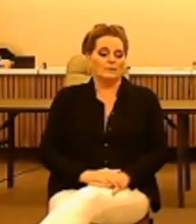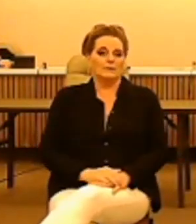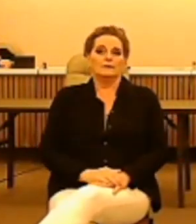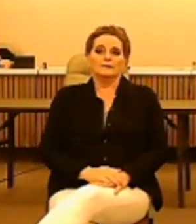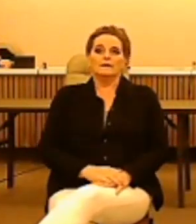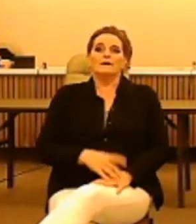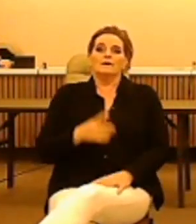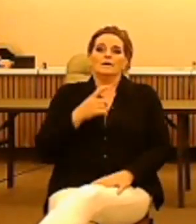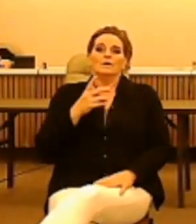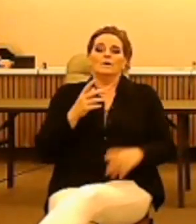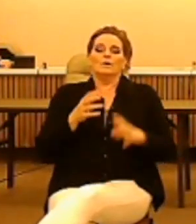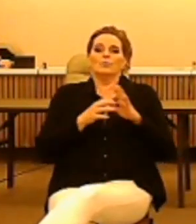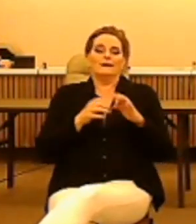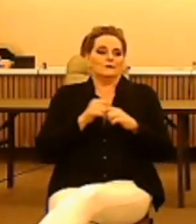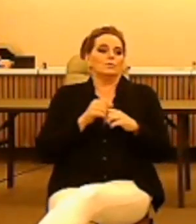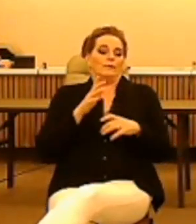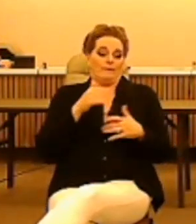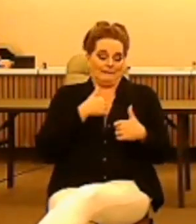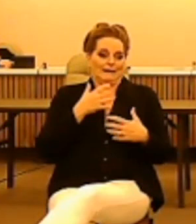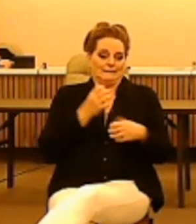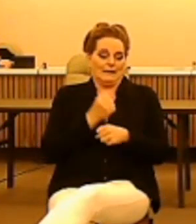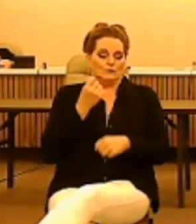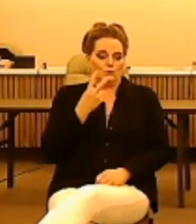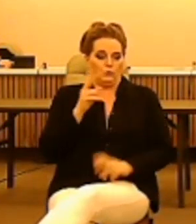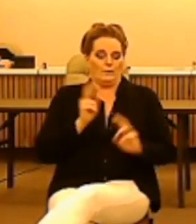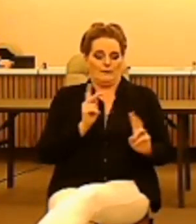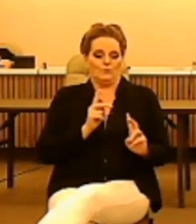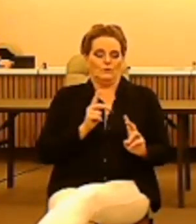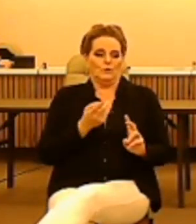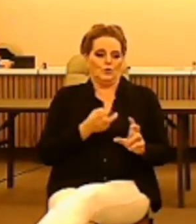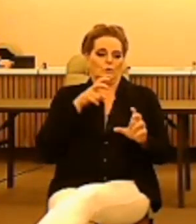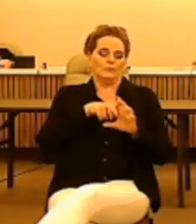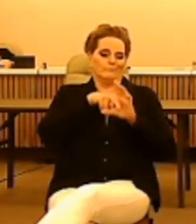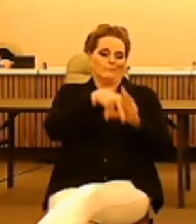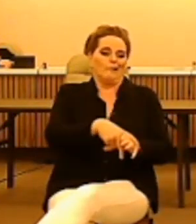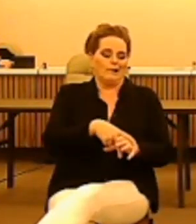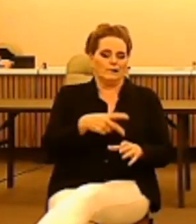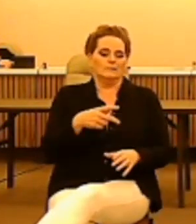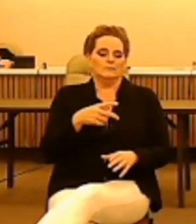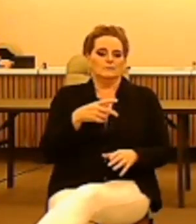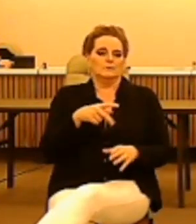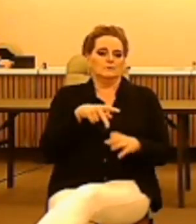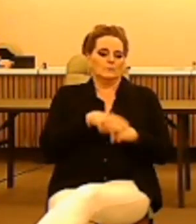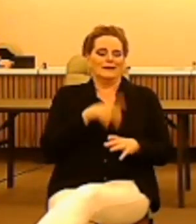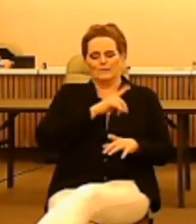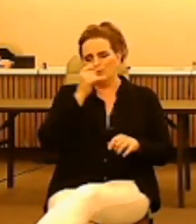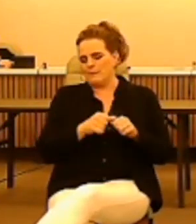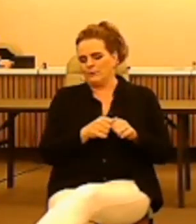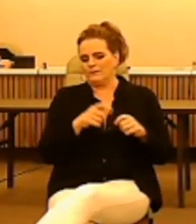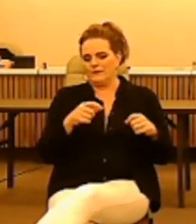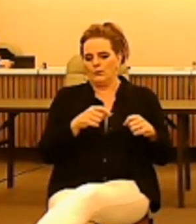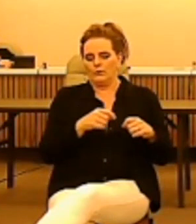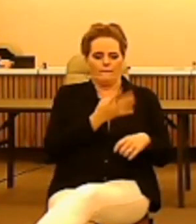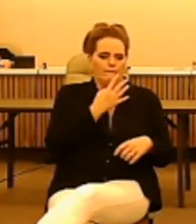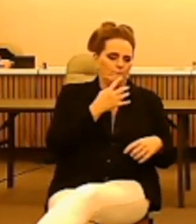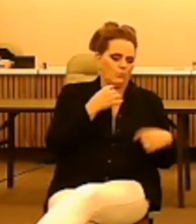in terms of they did apprehend 2 individuals who were riding motorized. I don't remember if they were the dirt bikes or the four-wheelers,